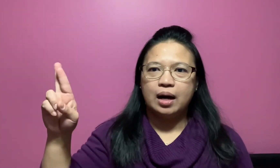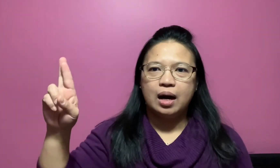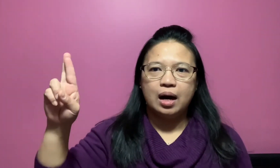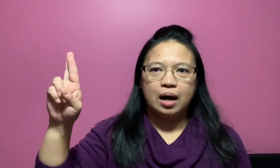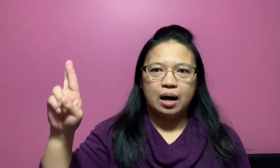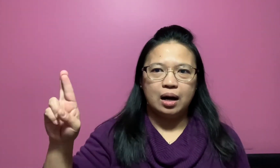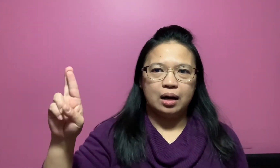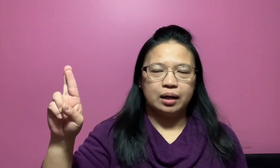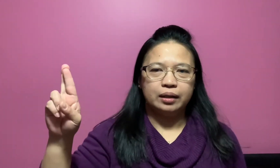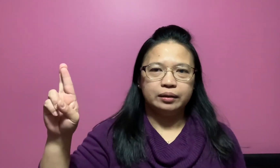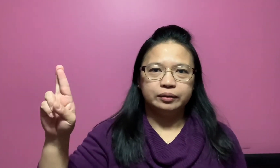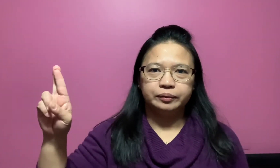R.